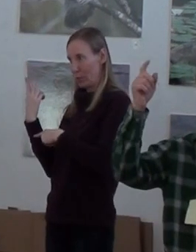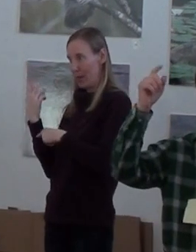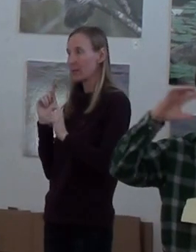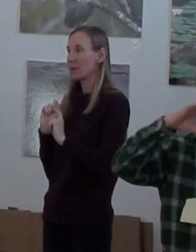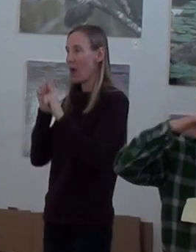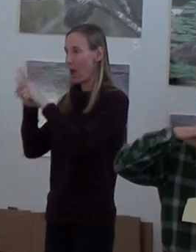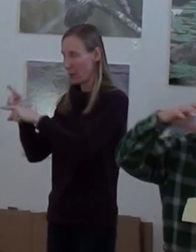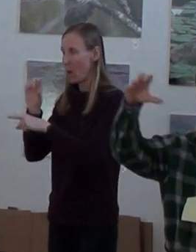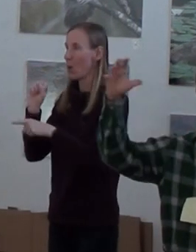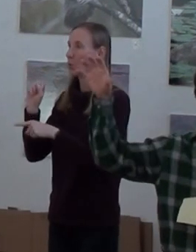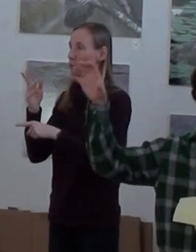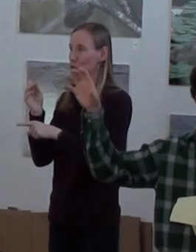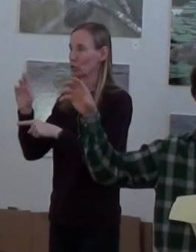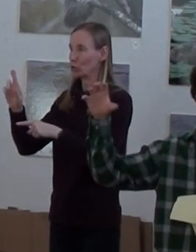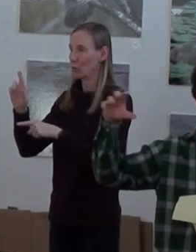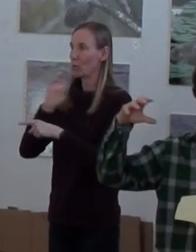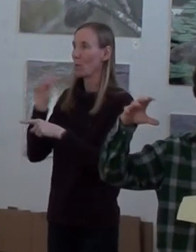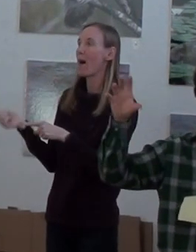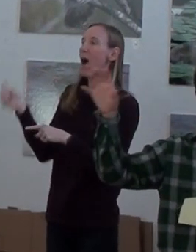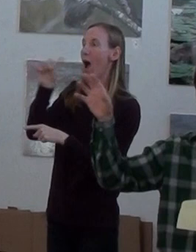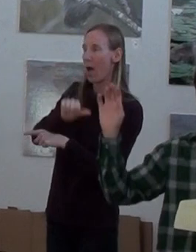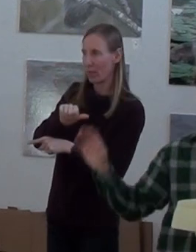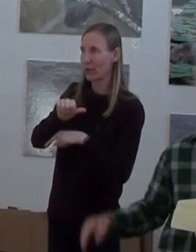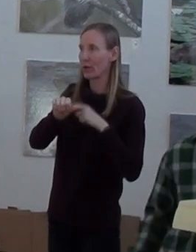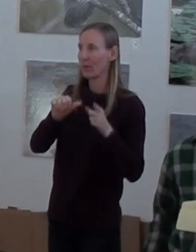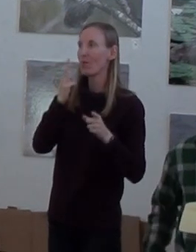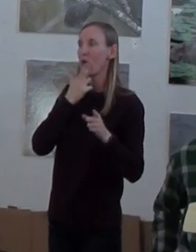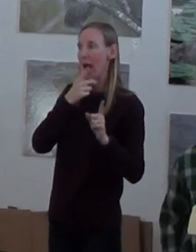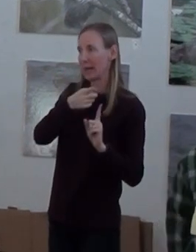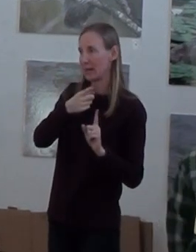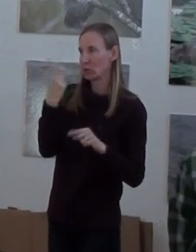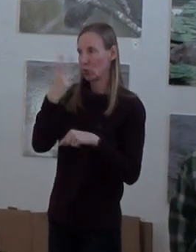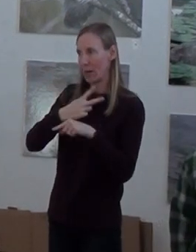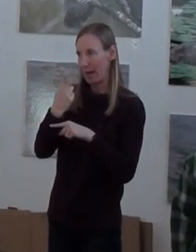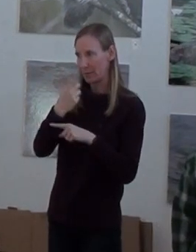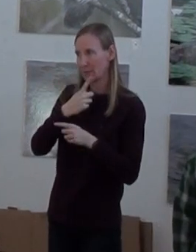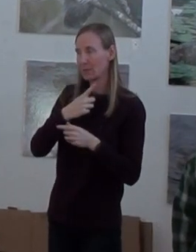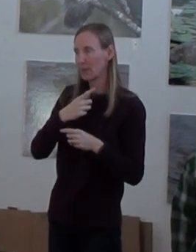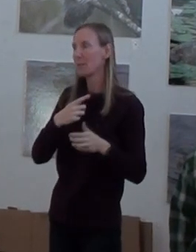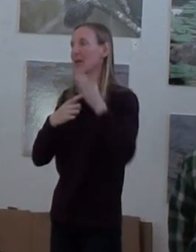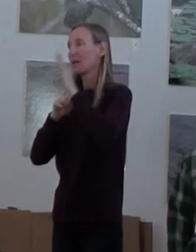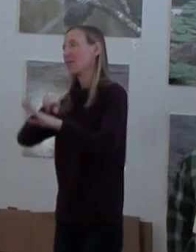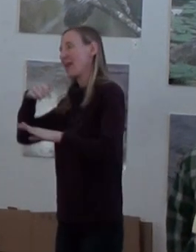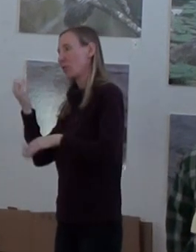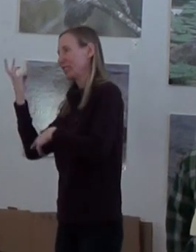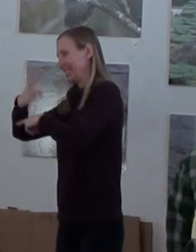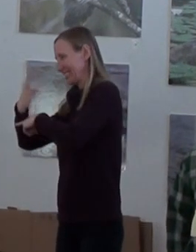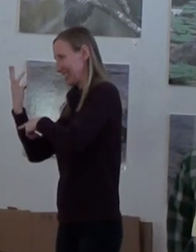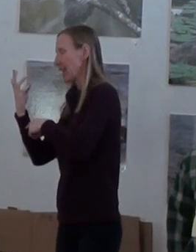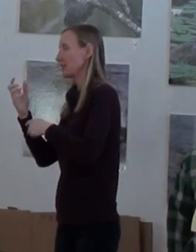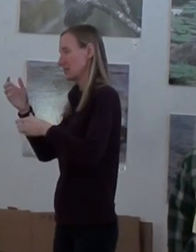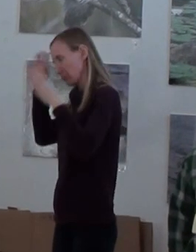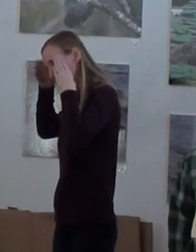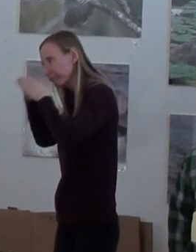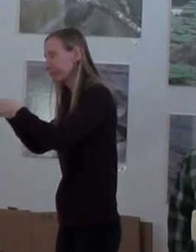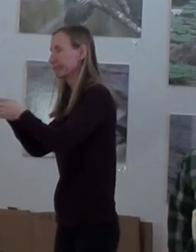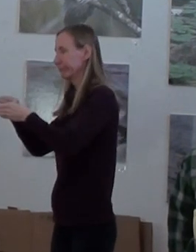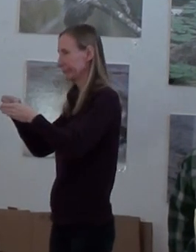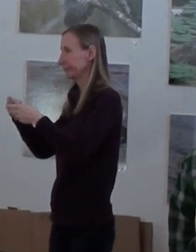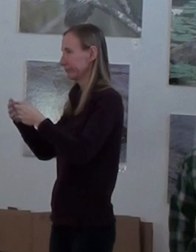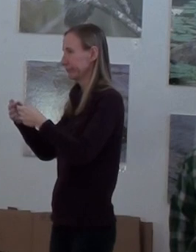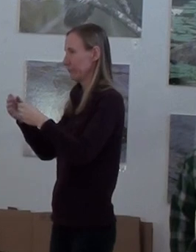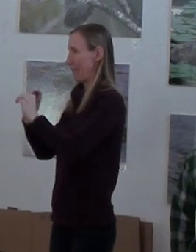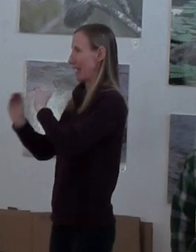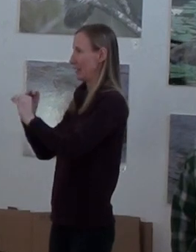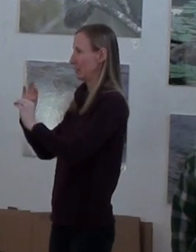super my other colony, the 200 plus colonies that I have for honey. And then the other, it's